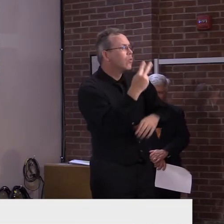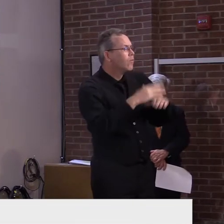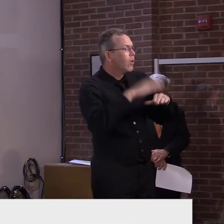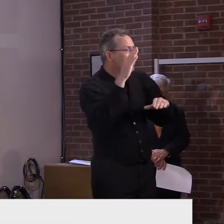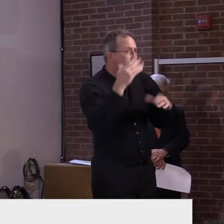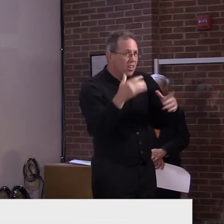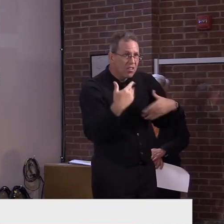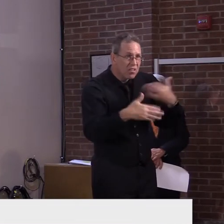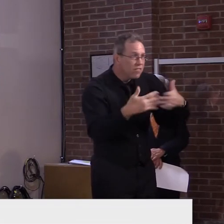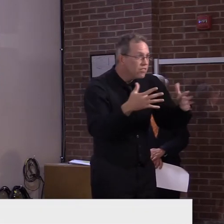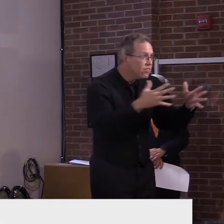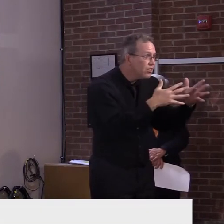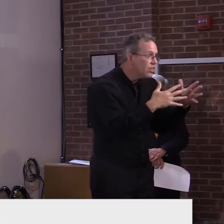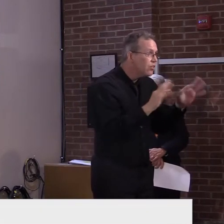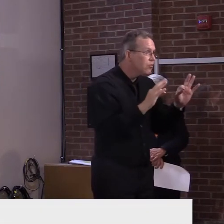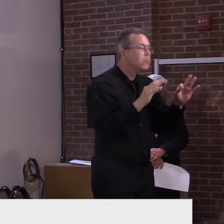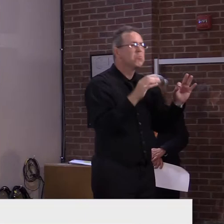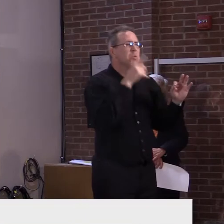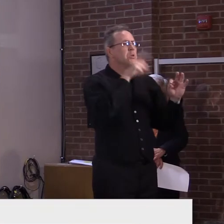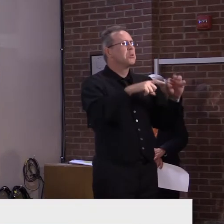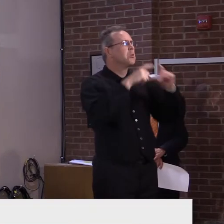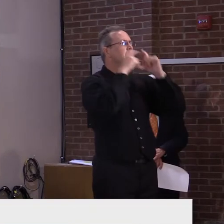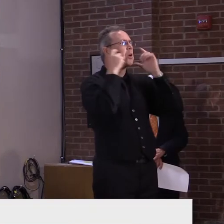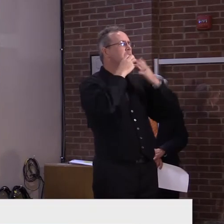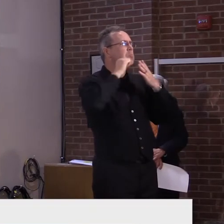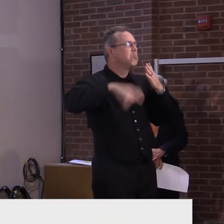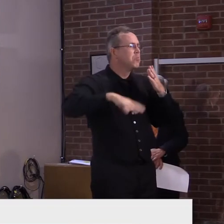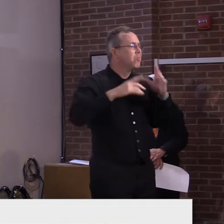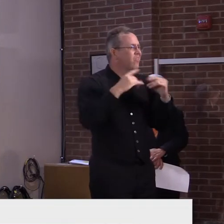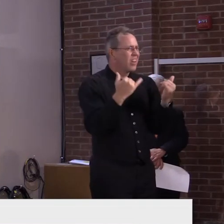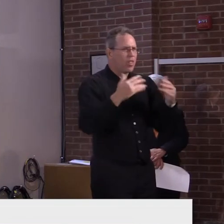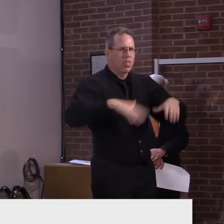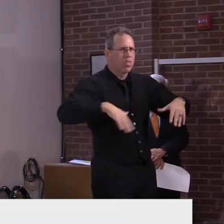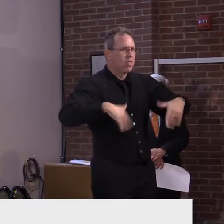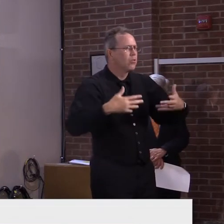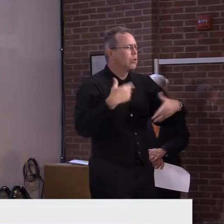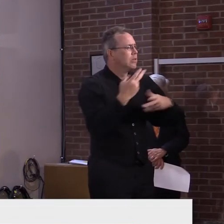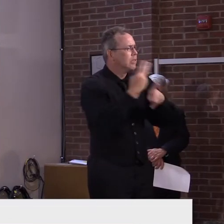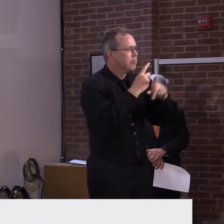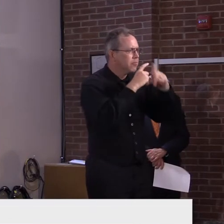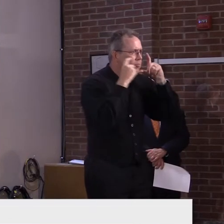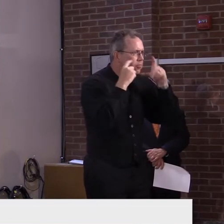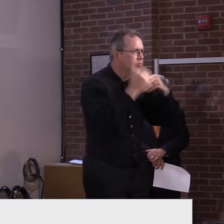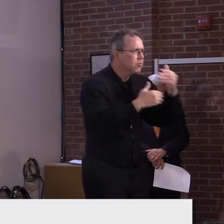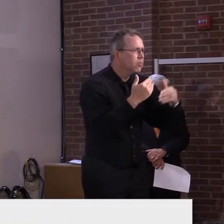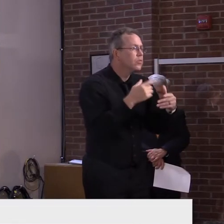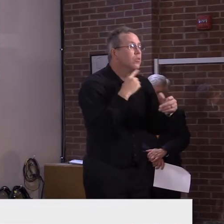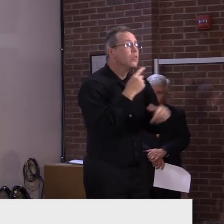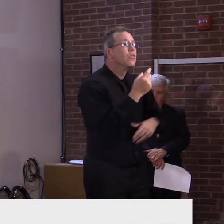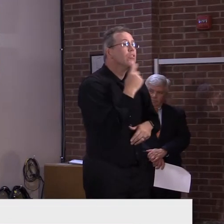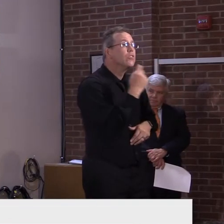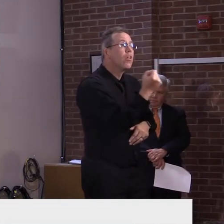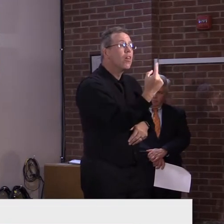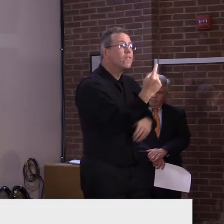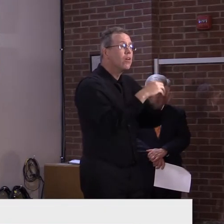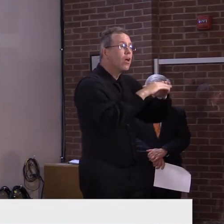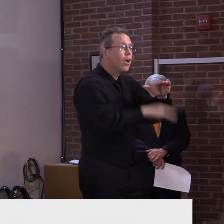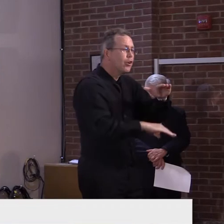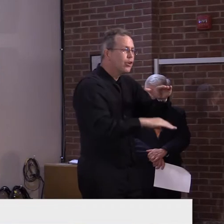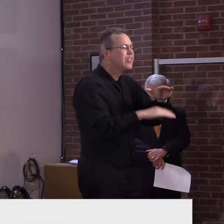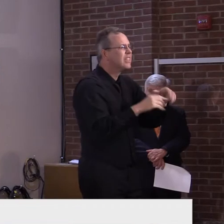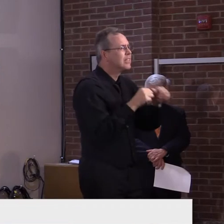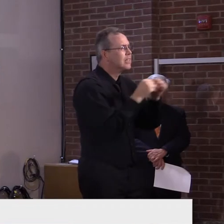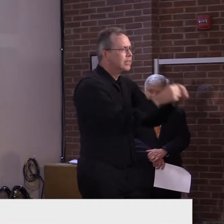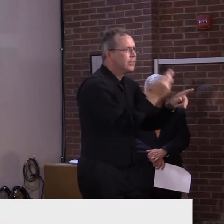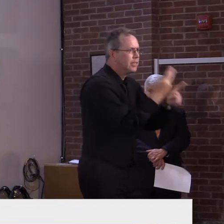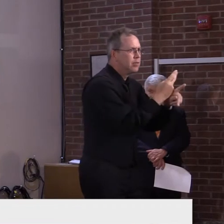staff. Those that are not yet eligible for vaccination, including students under the age of 12, should be required to wear masks regardless